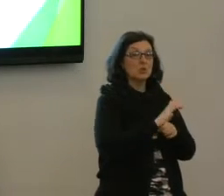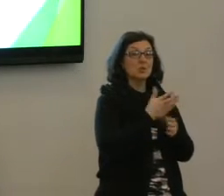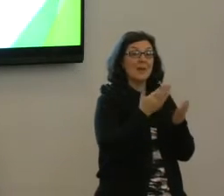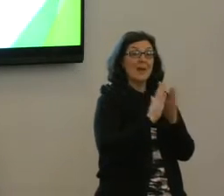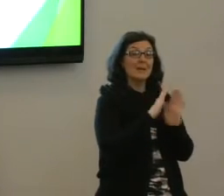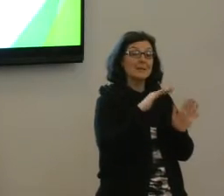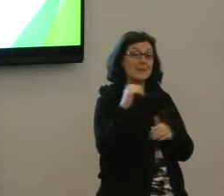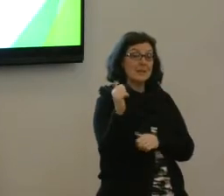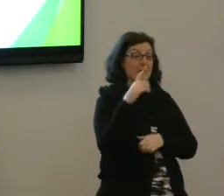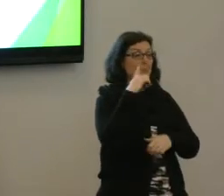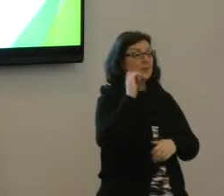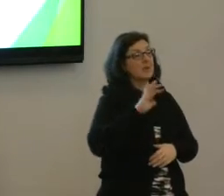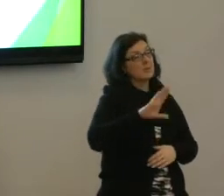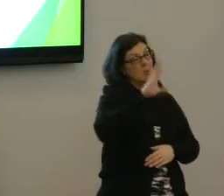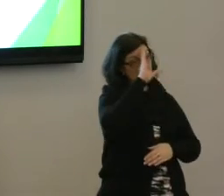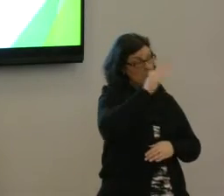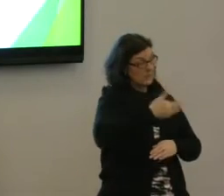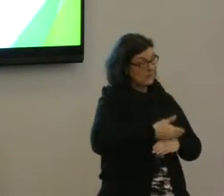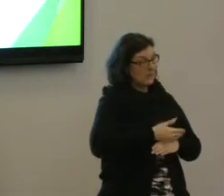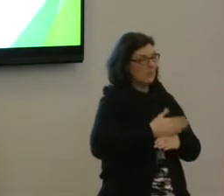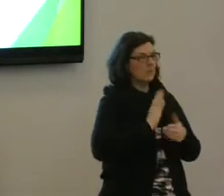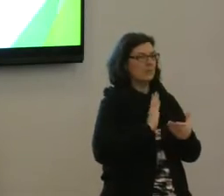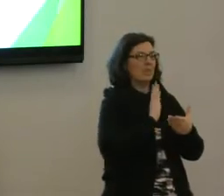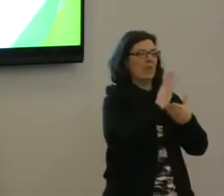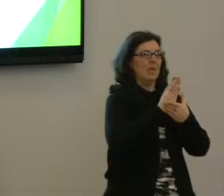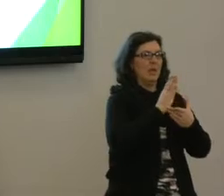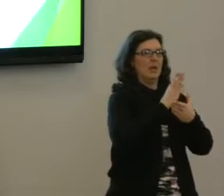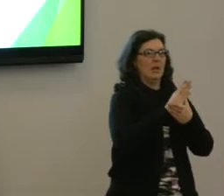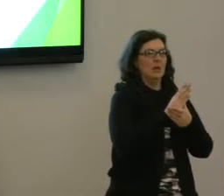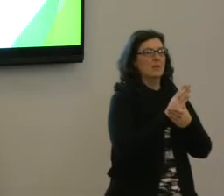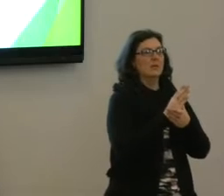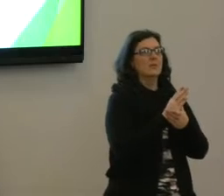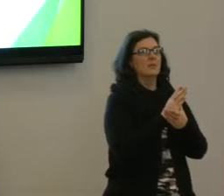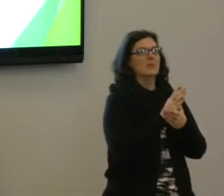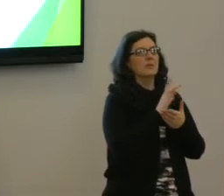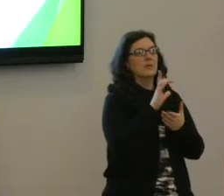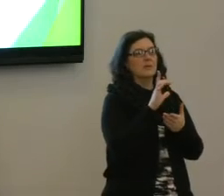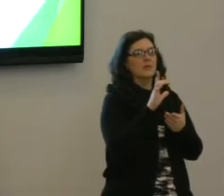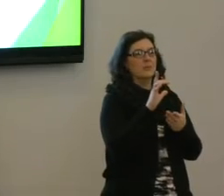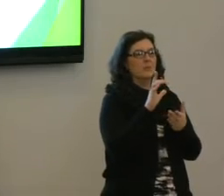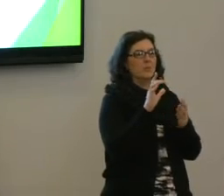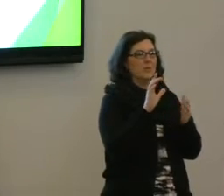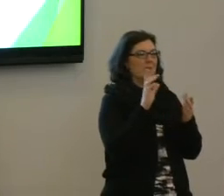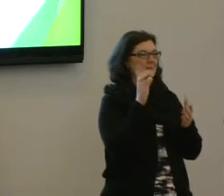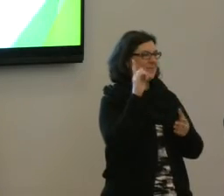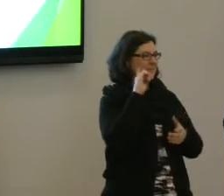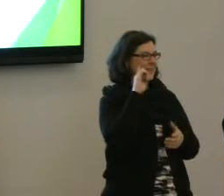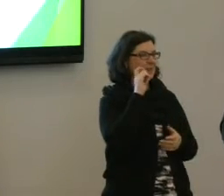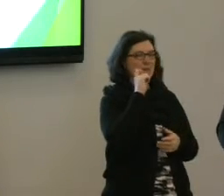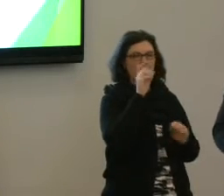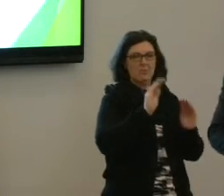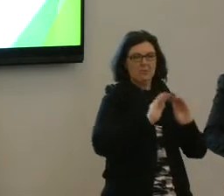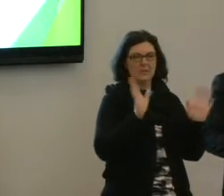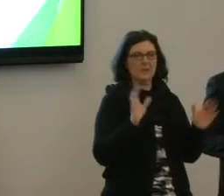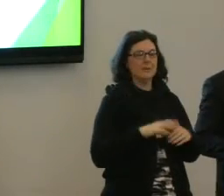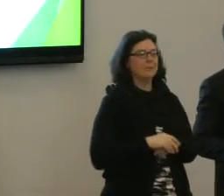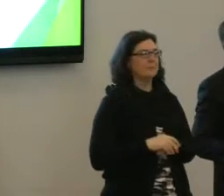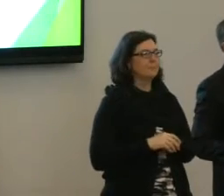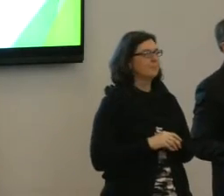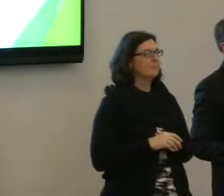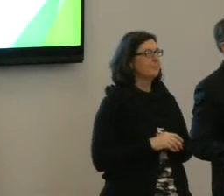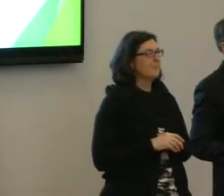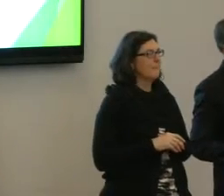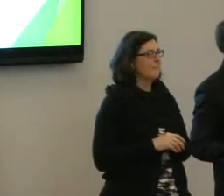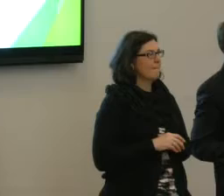service because her son was interrupting the litany by unintelligible sounds. And she got out